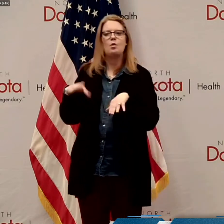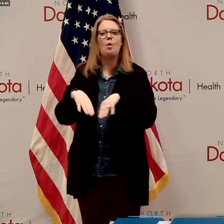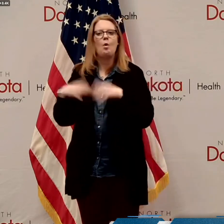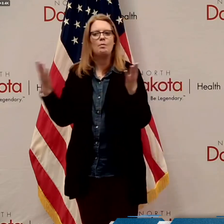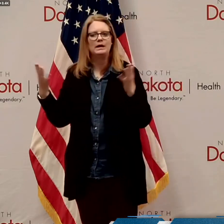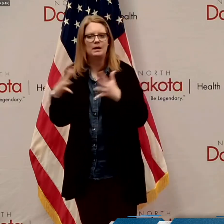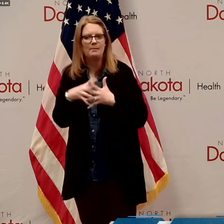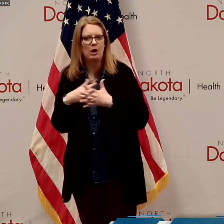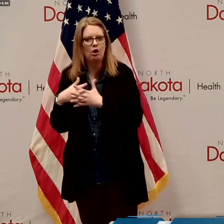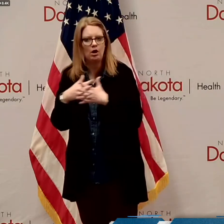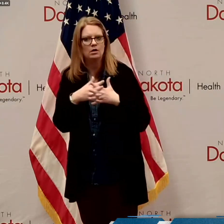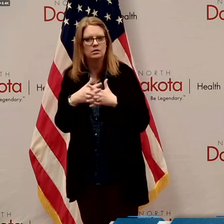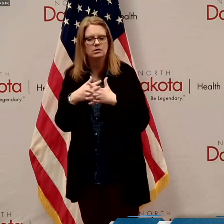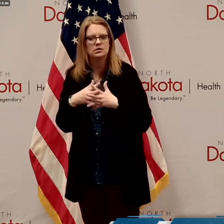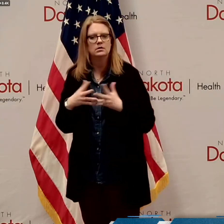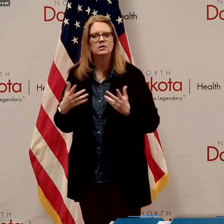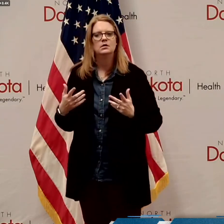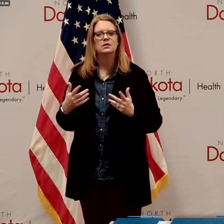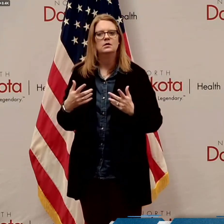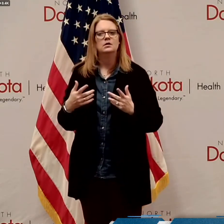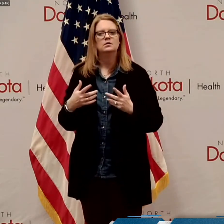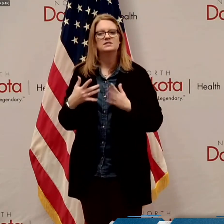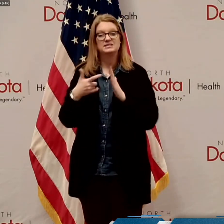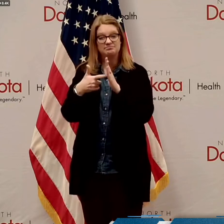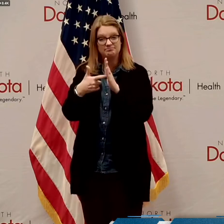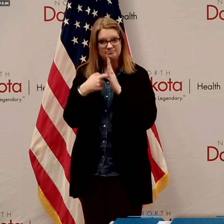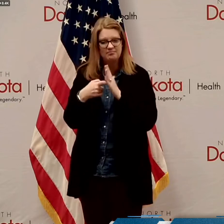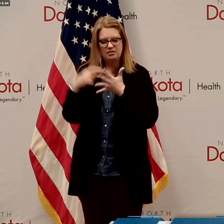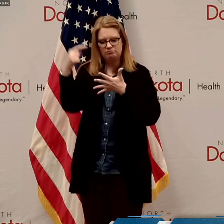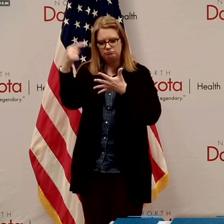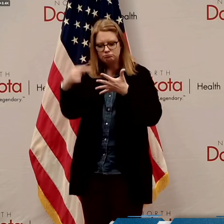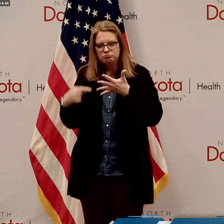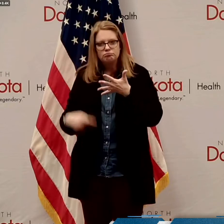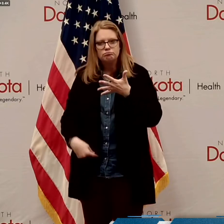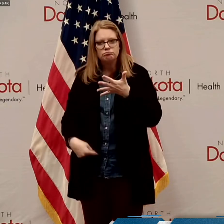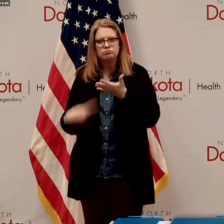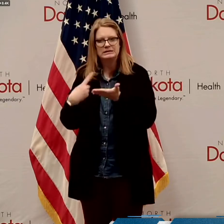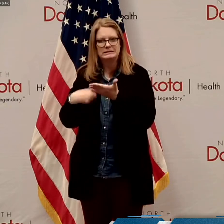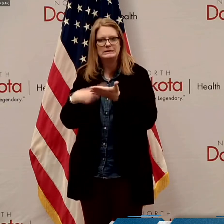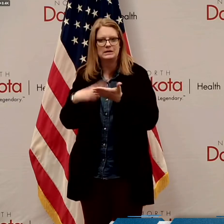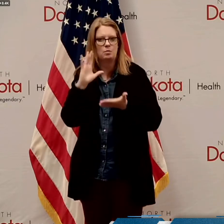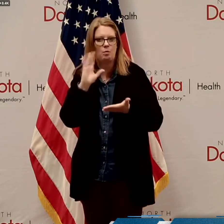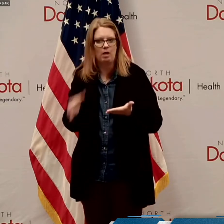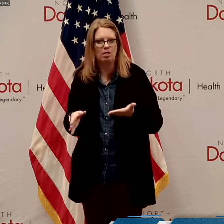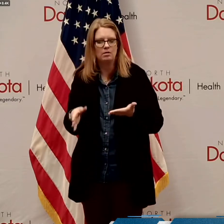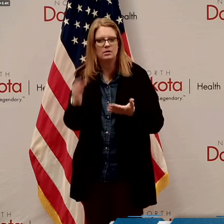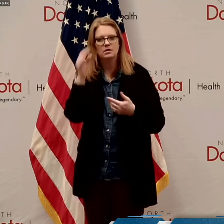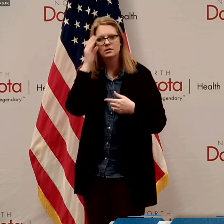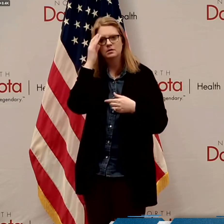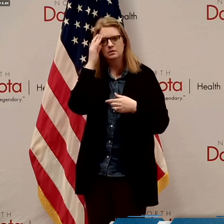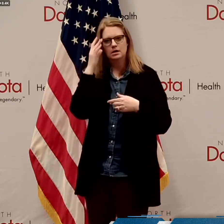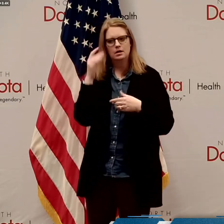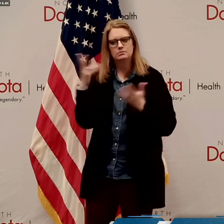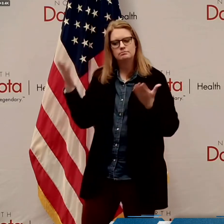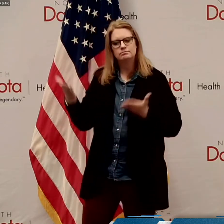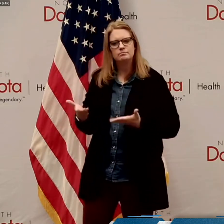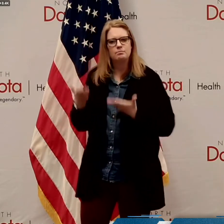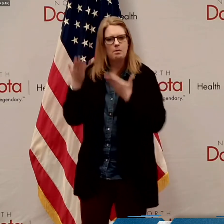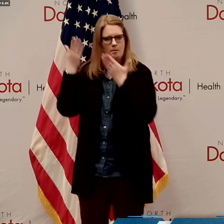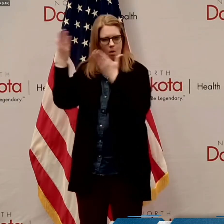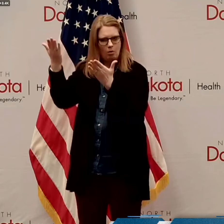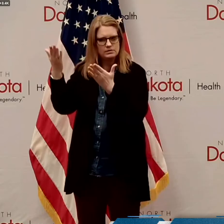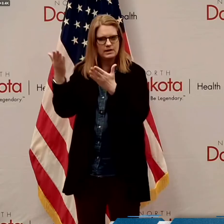America. There's a series of criteria that they're going to be talking about, and it's going to be a proposed phased